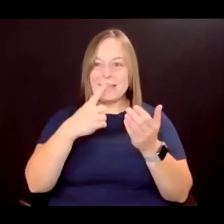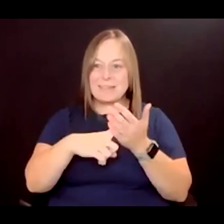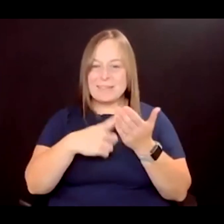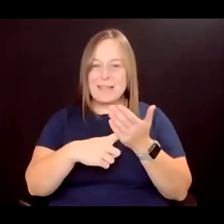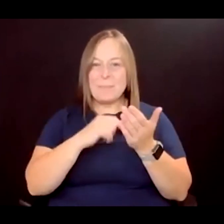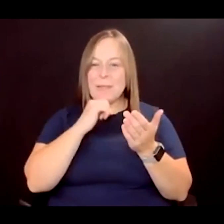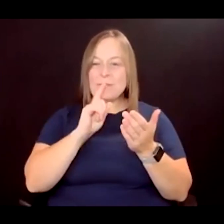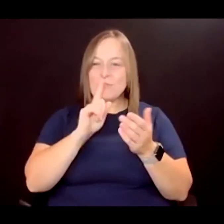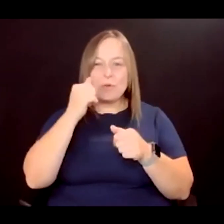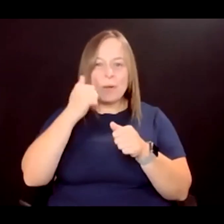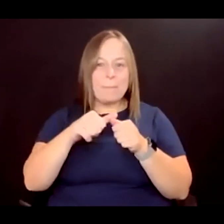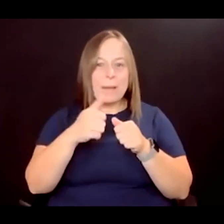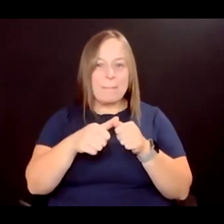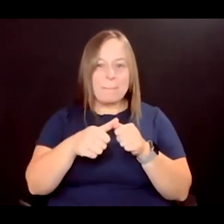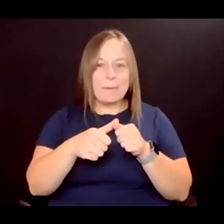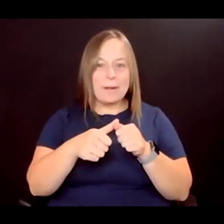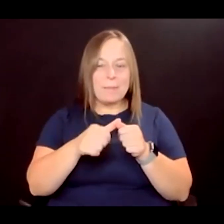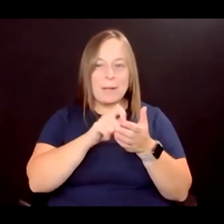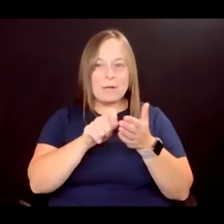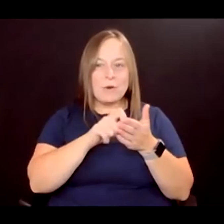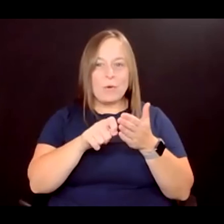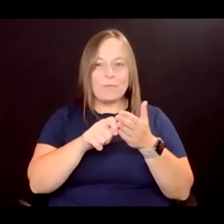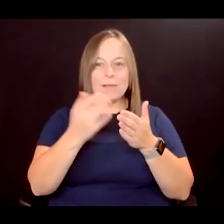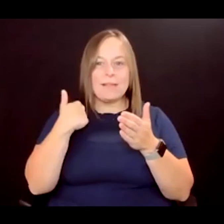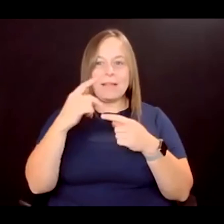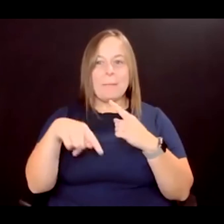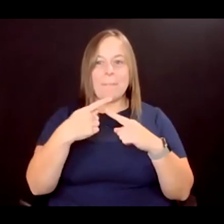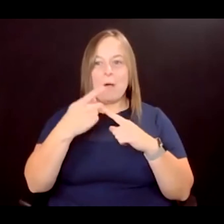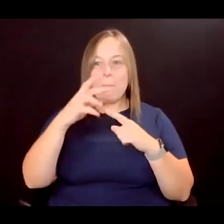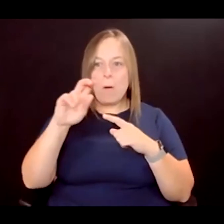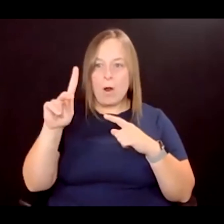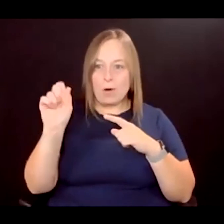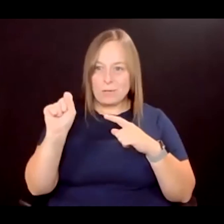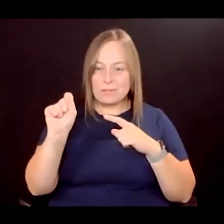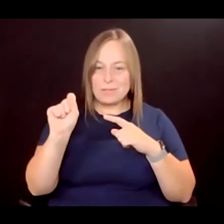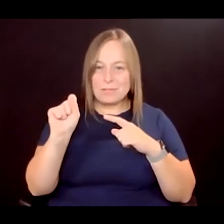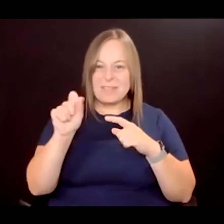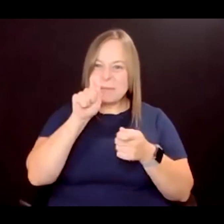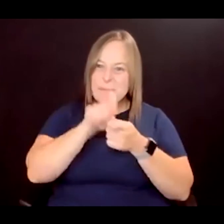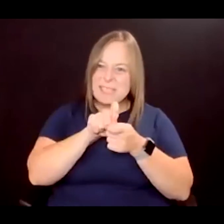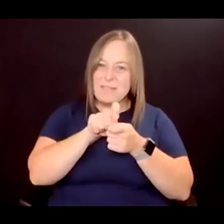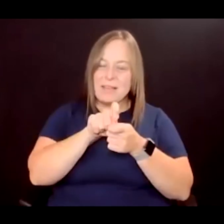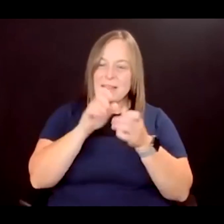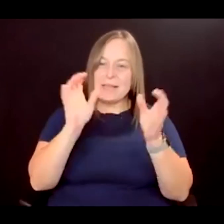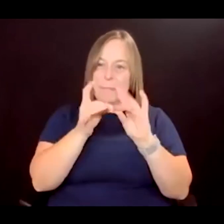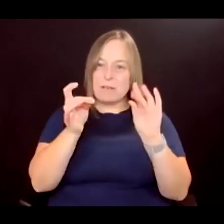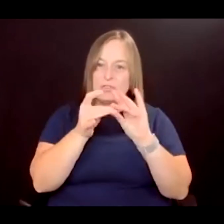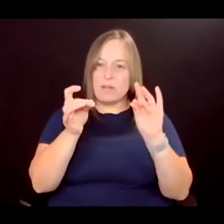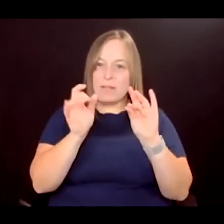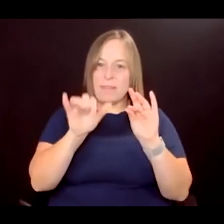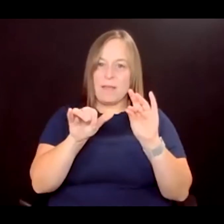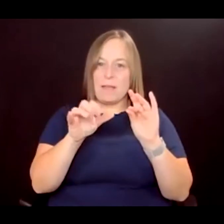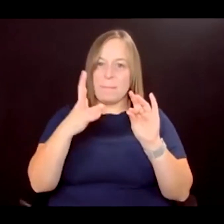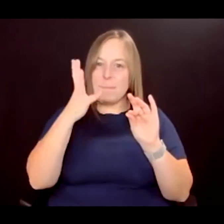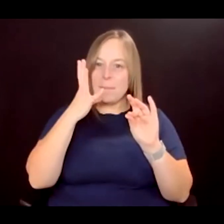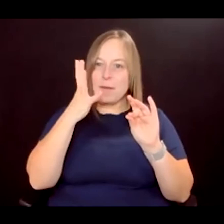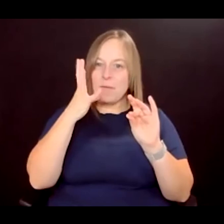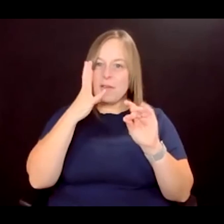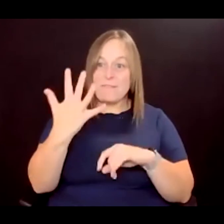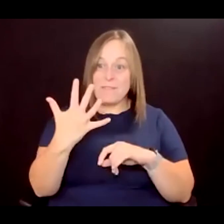sandrews@saneys.org. And this works well because I see Shamika has her hand up. So Shamika, feel free to unmute yourself